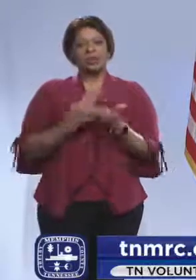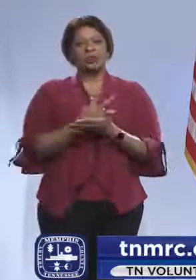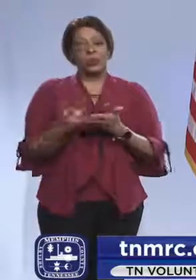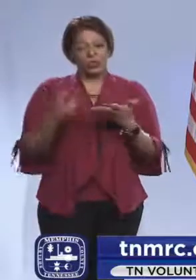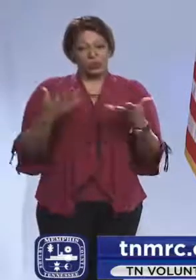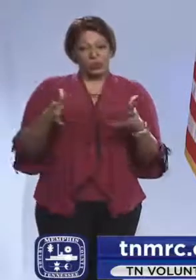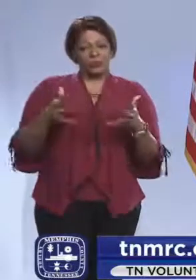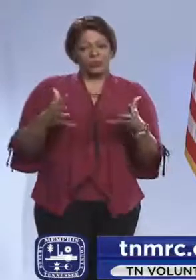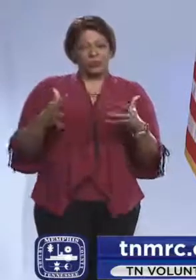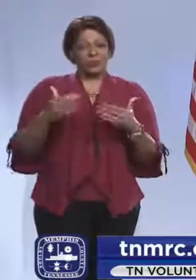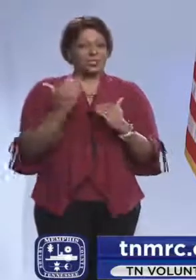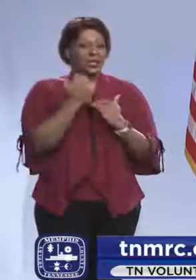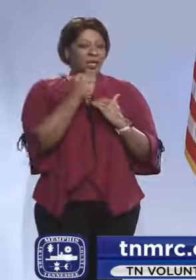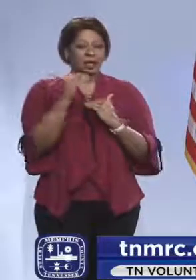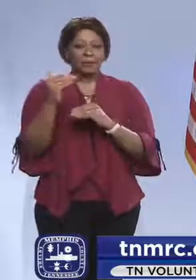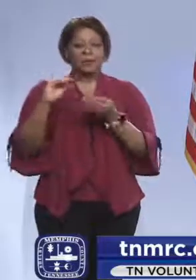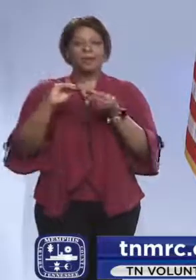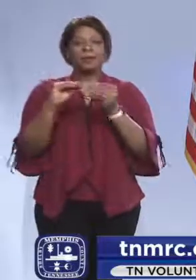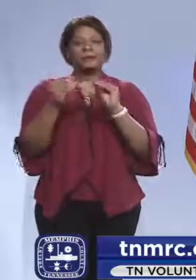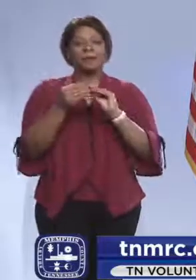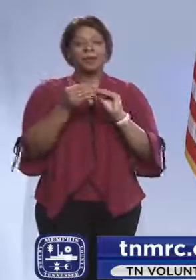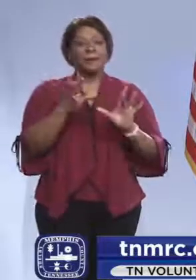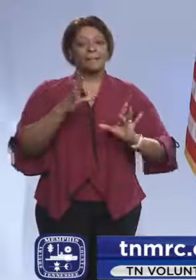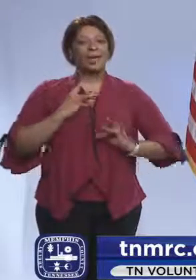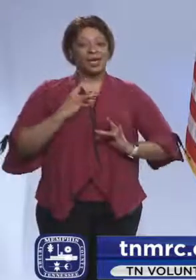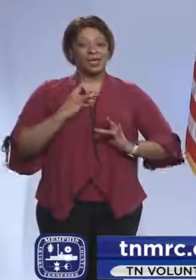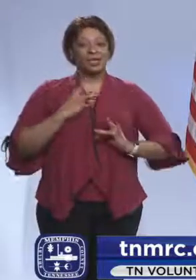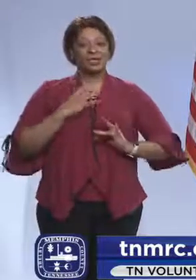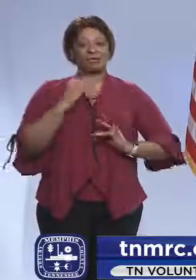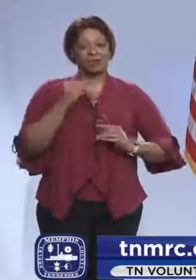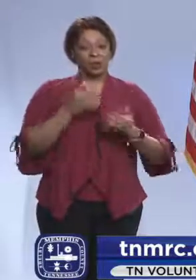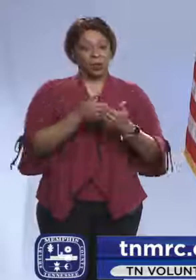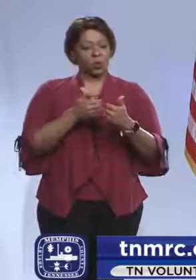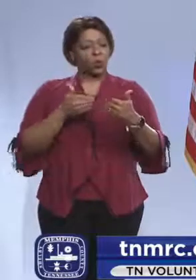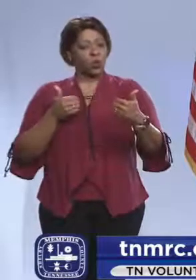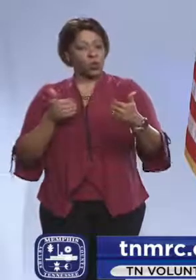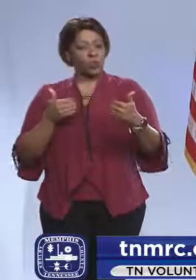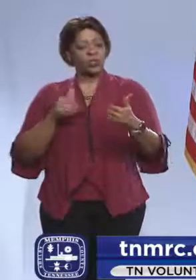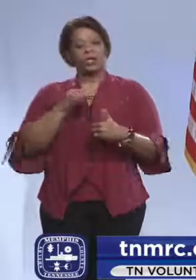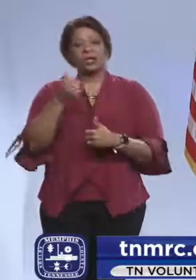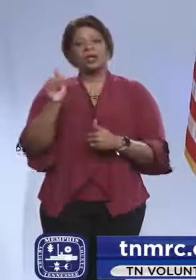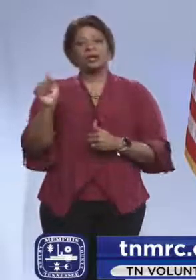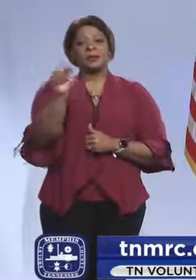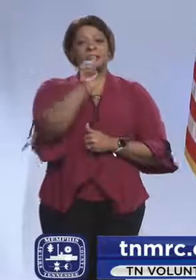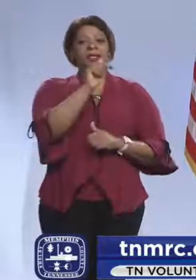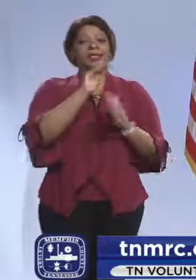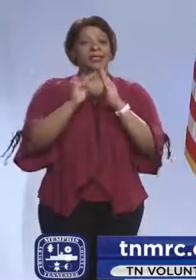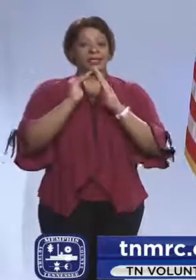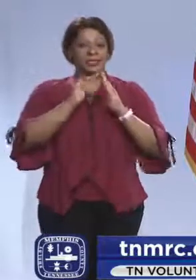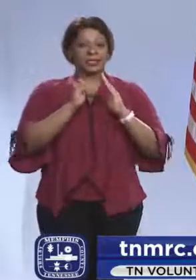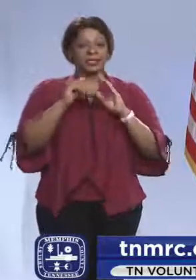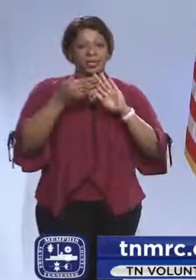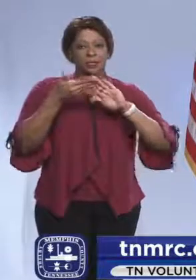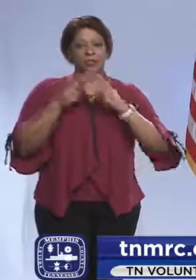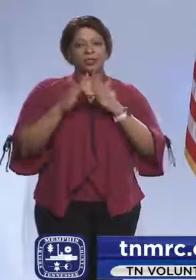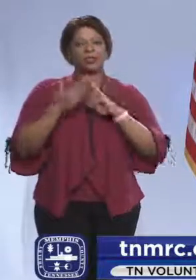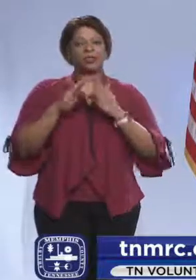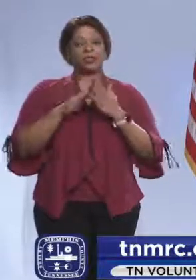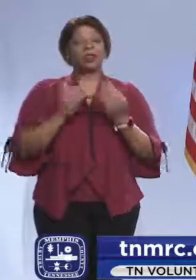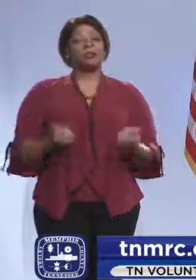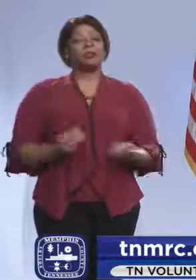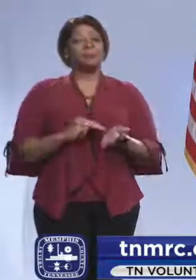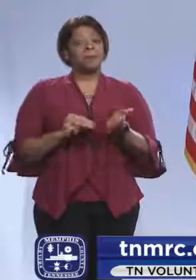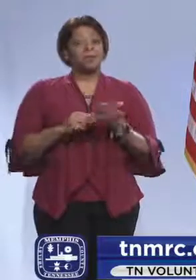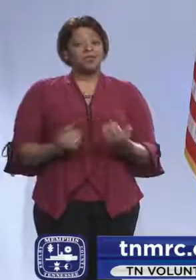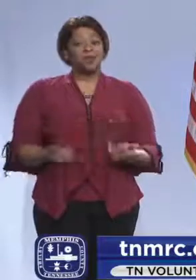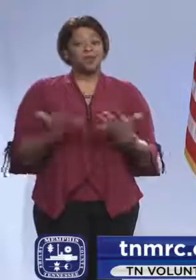and a limited number of positives and quarantined in the other municipalities throughout the community. As far as the Memphis Fire